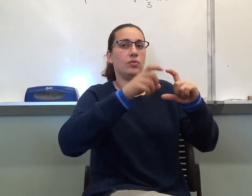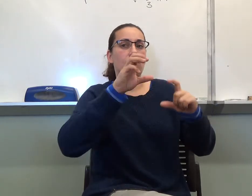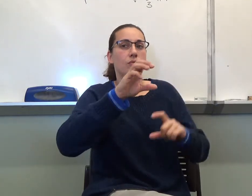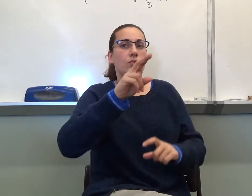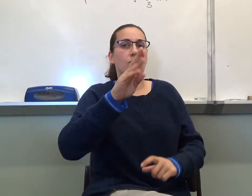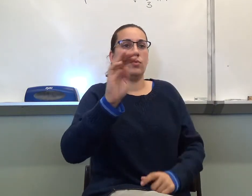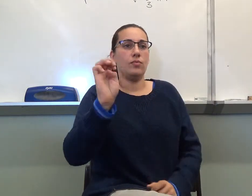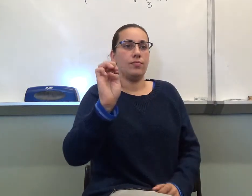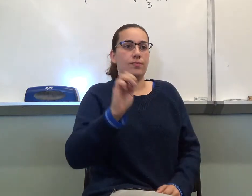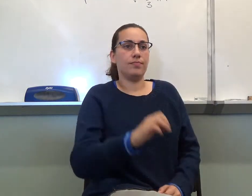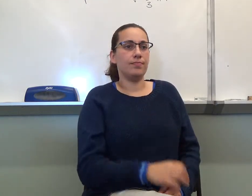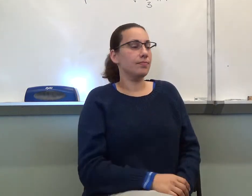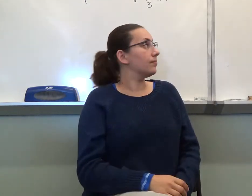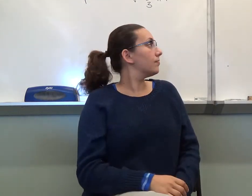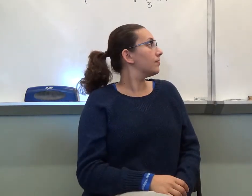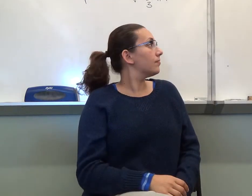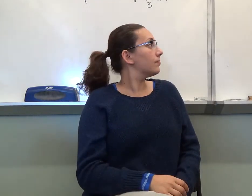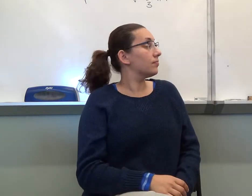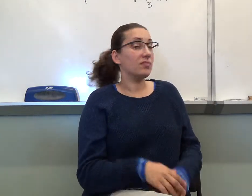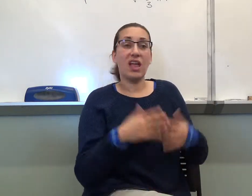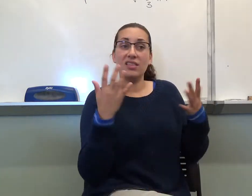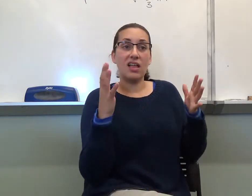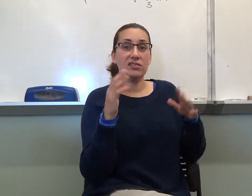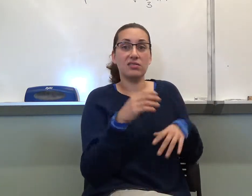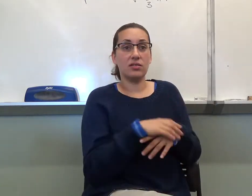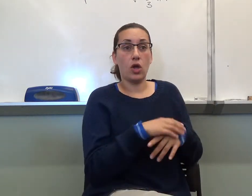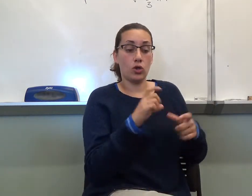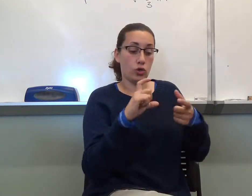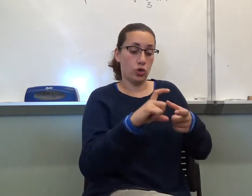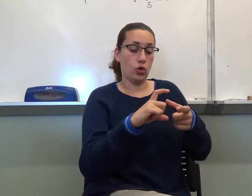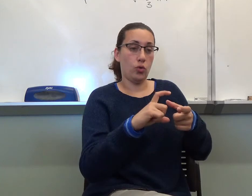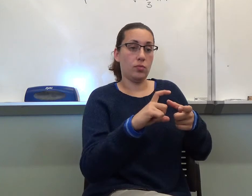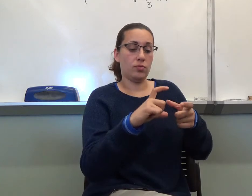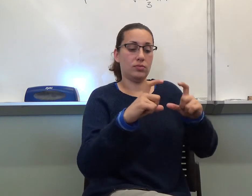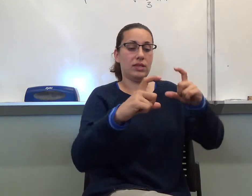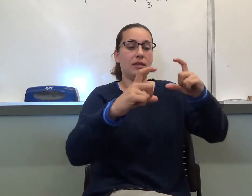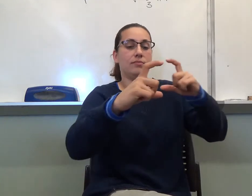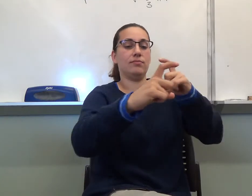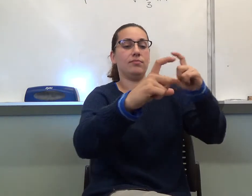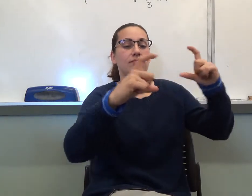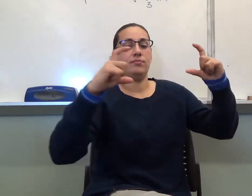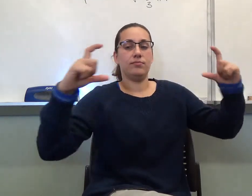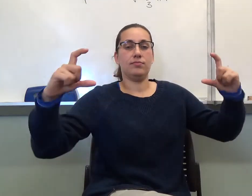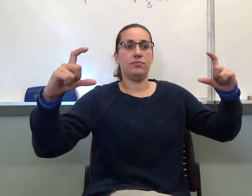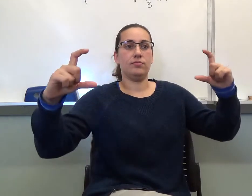Actually, that's all a cube is. It's a square that's been moved in one direction.